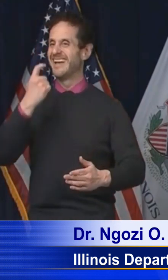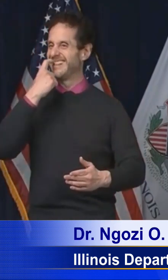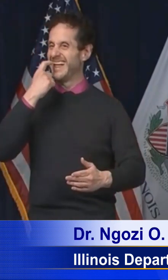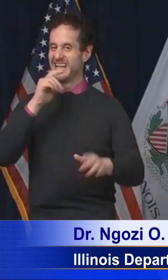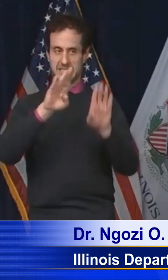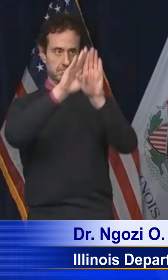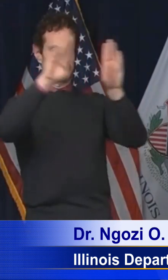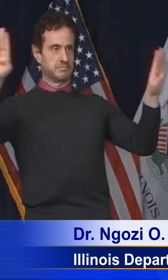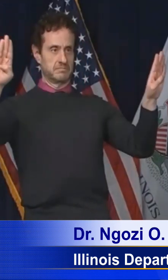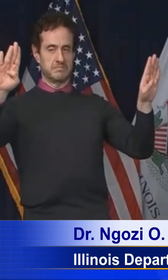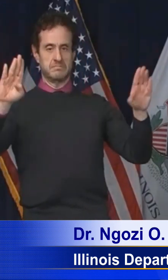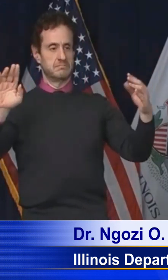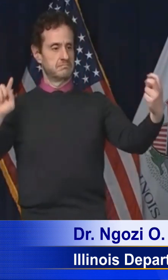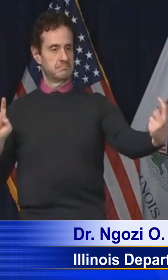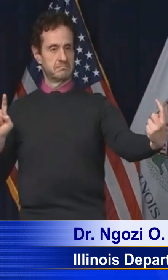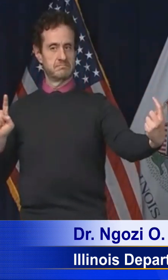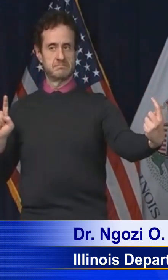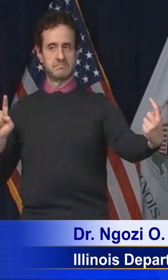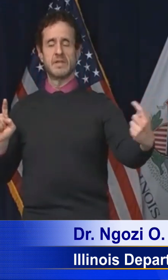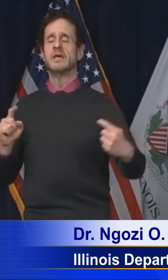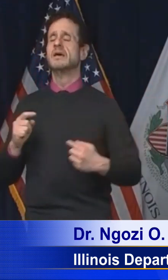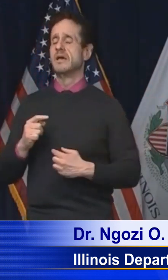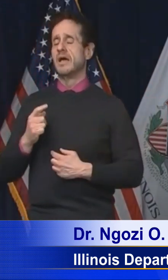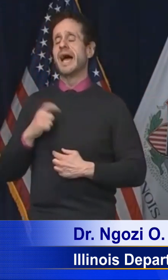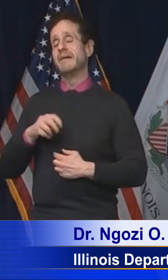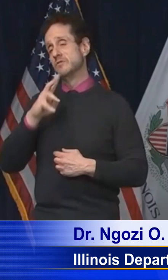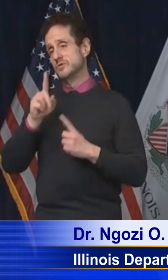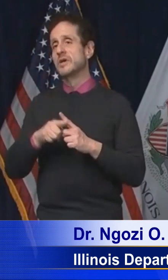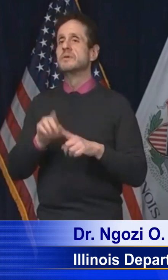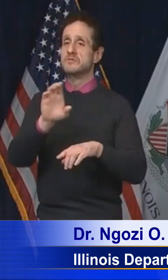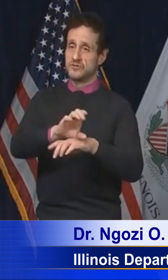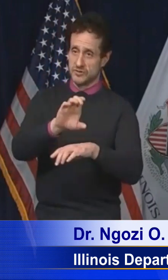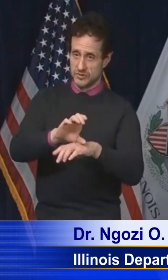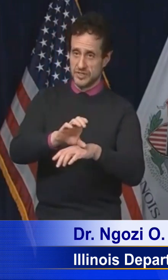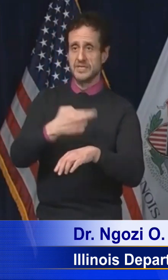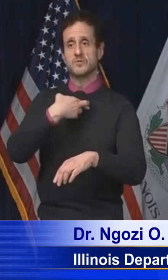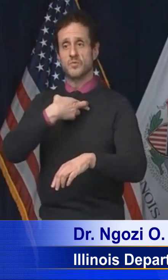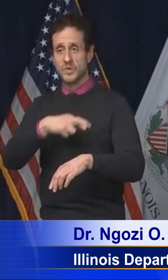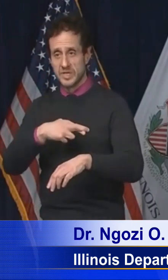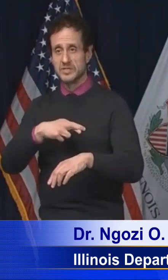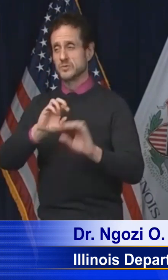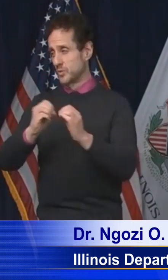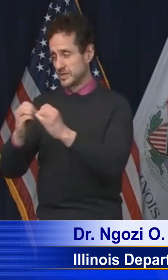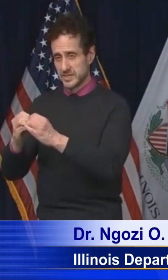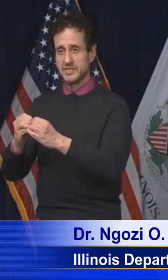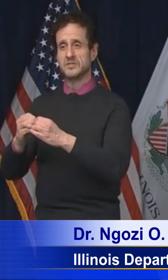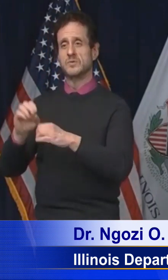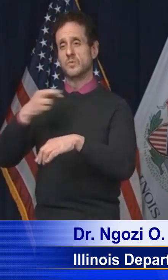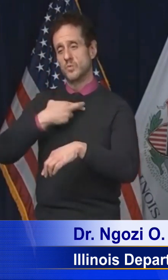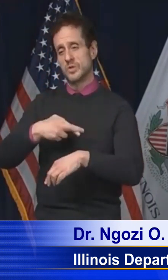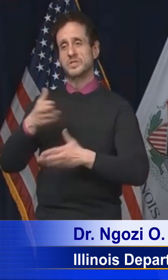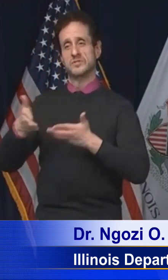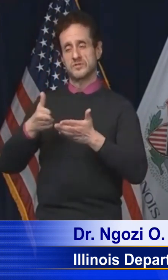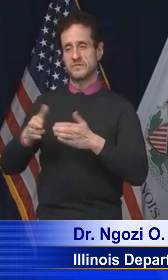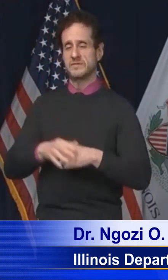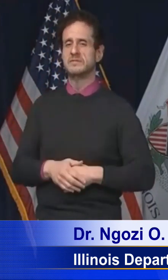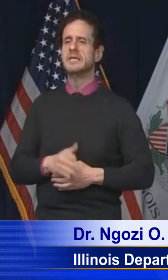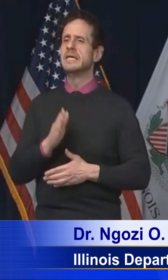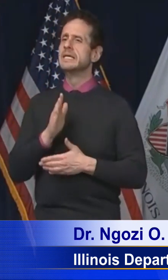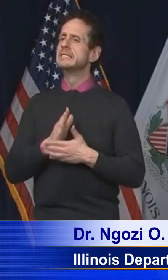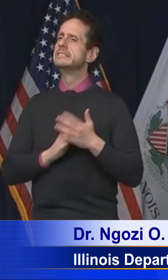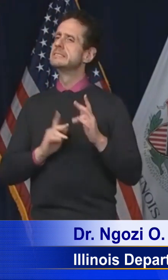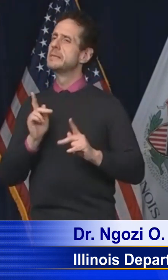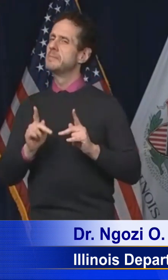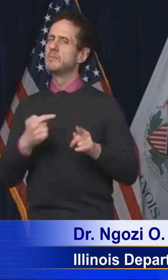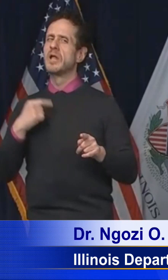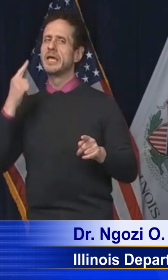intervening. And I have to go here regarding churches and other religious services. There are reports that people